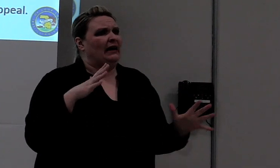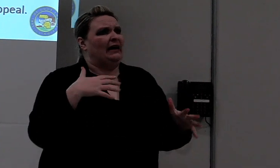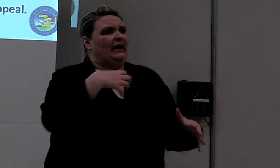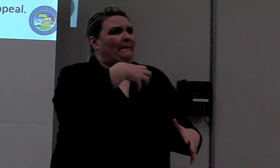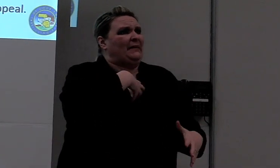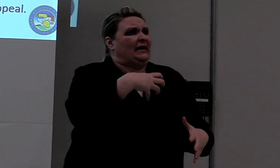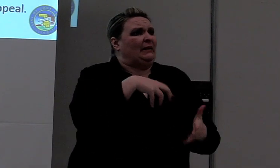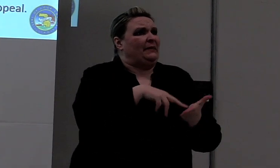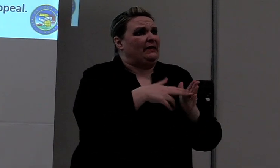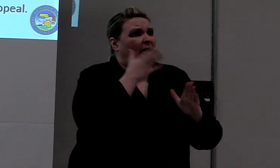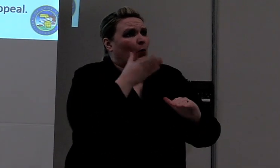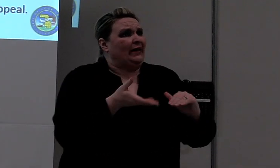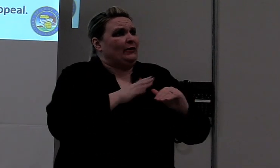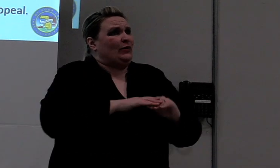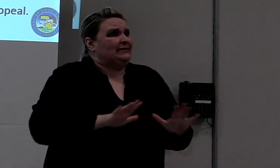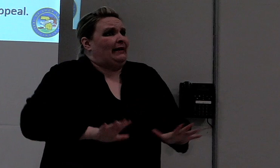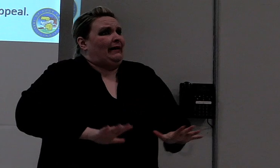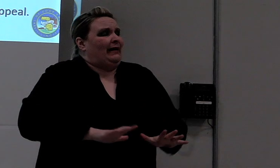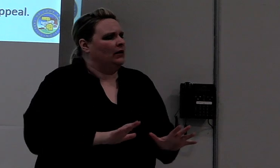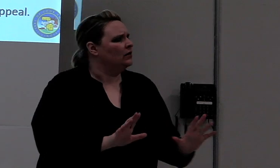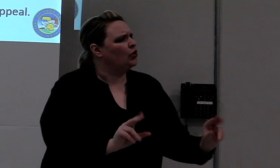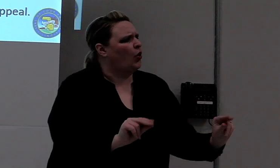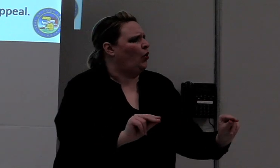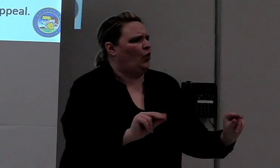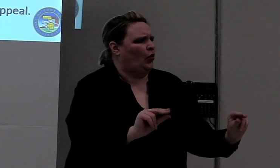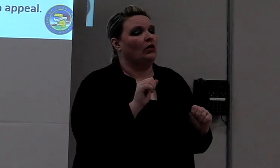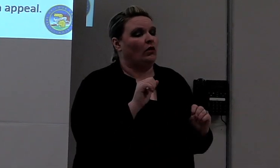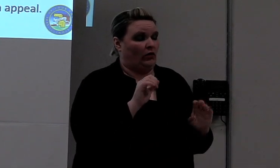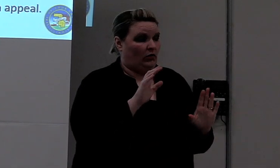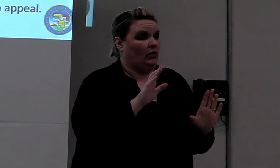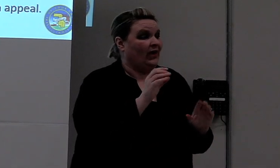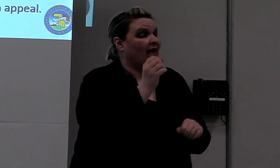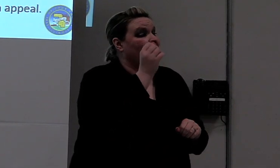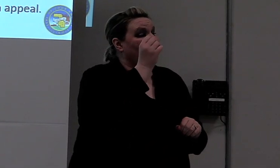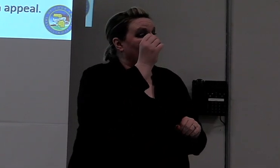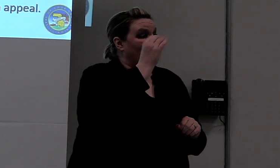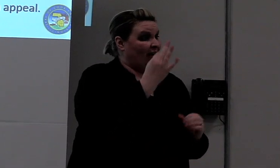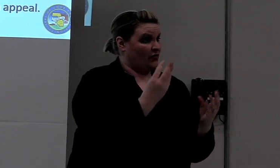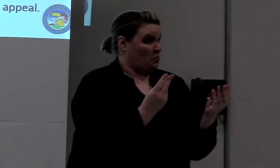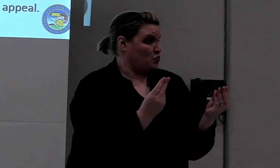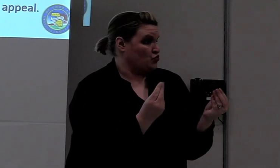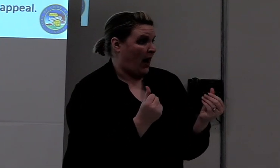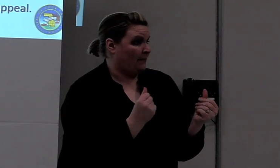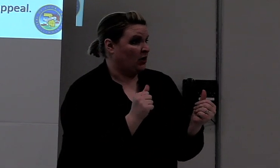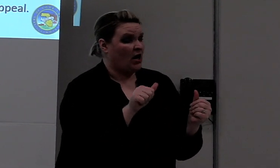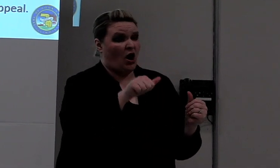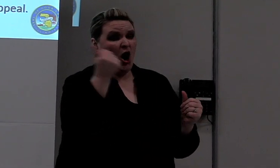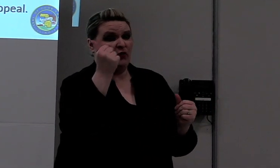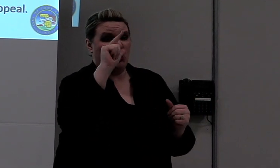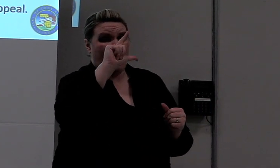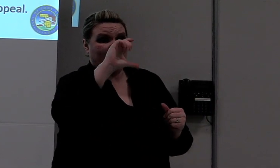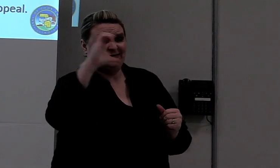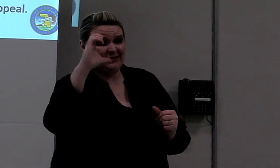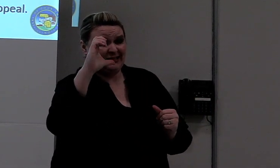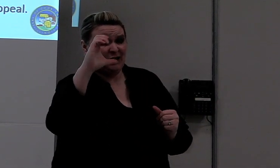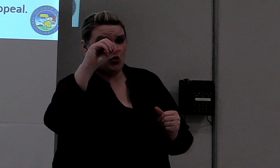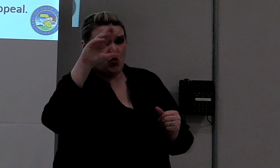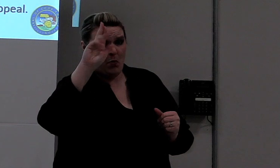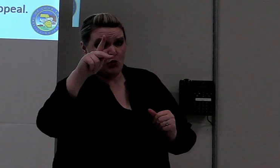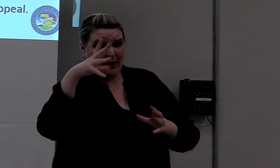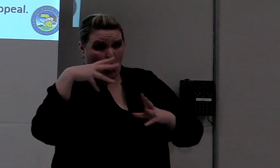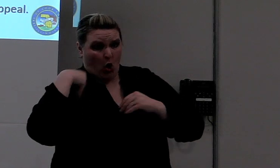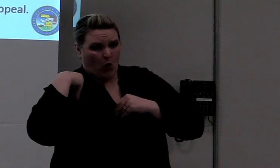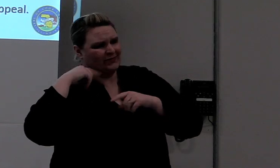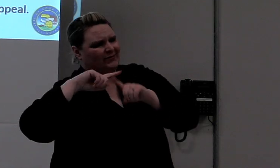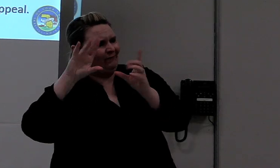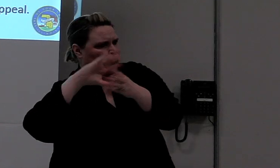that we would perhaps increase your assessment. We don't do that. As long as your property is not owned by an LLC or a corporation, you do